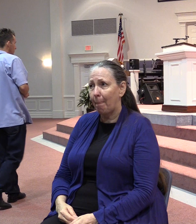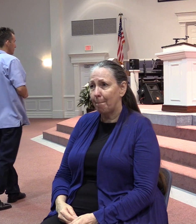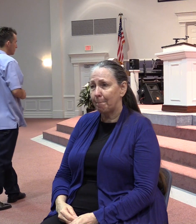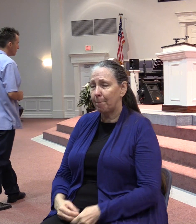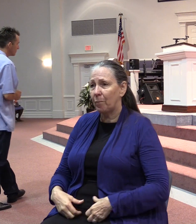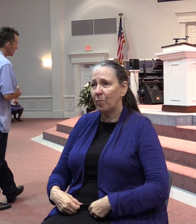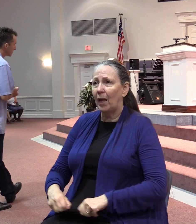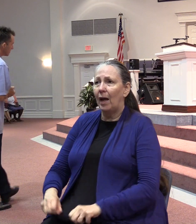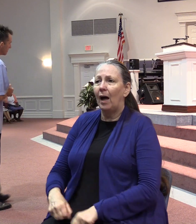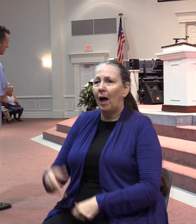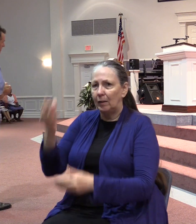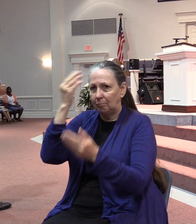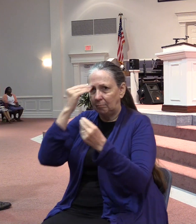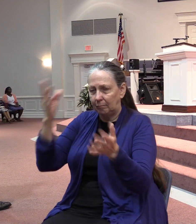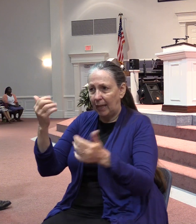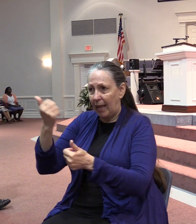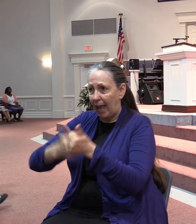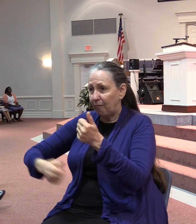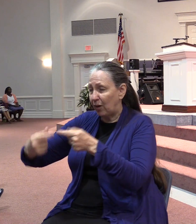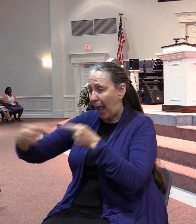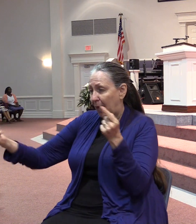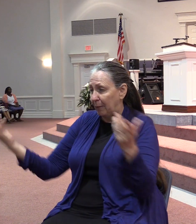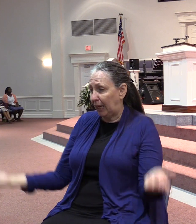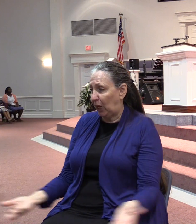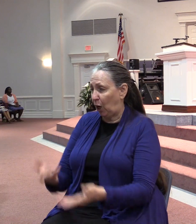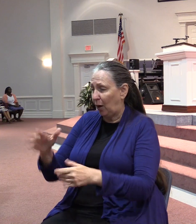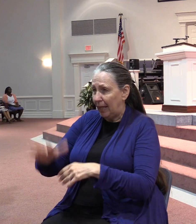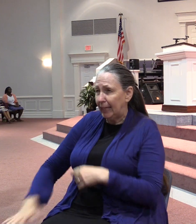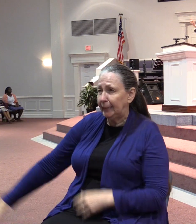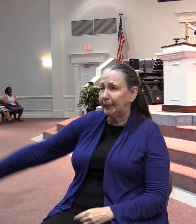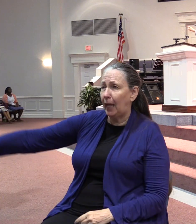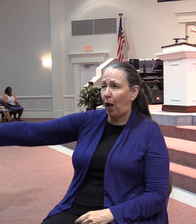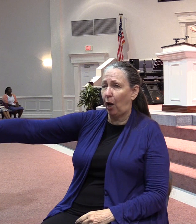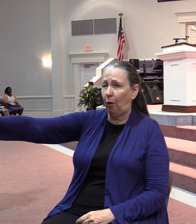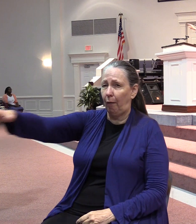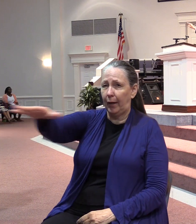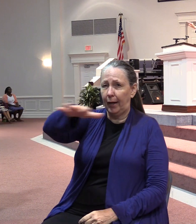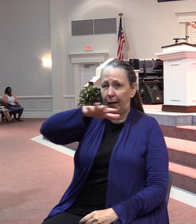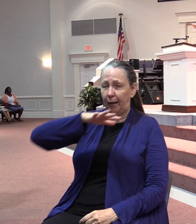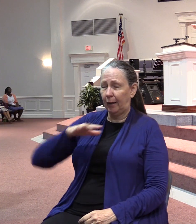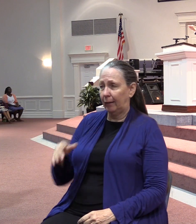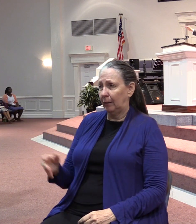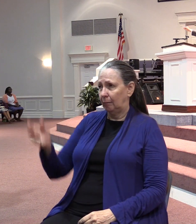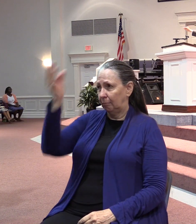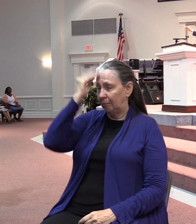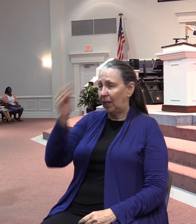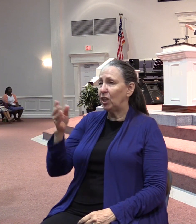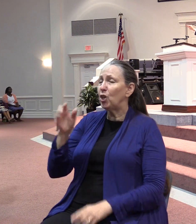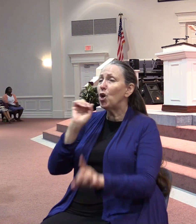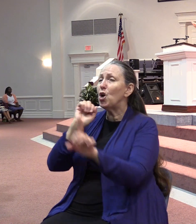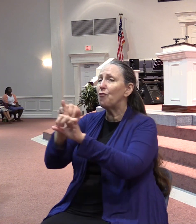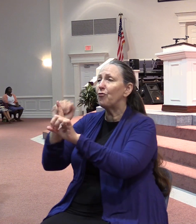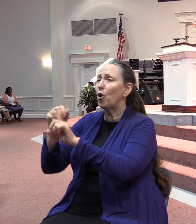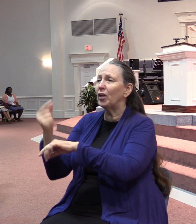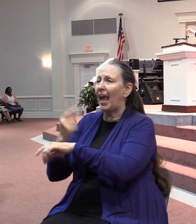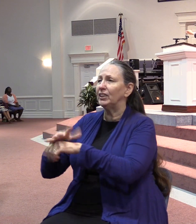I want to observe notice to every enemy in this city, in this county, in this region, that you have bewitched this